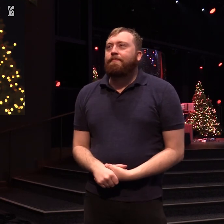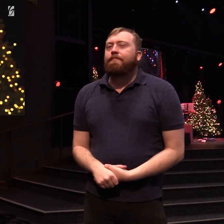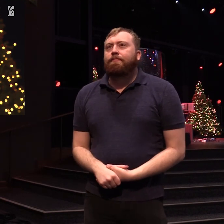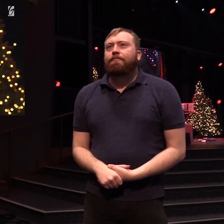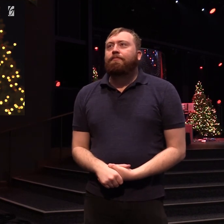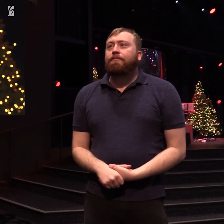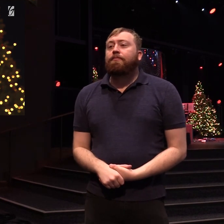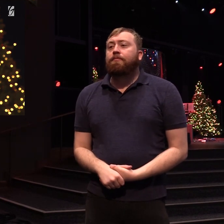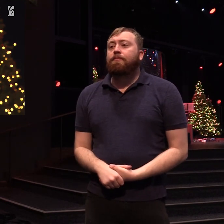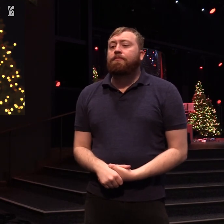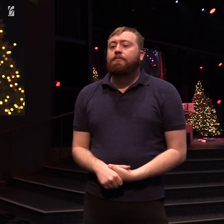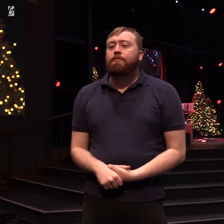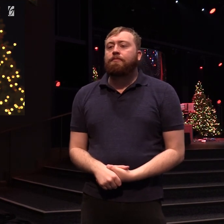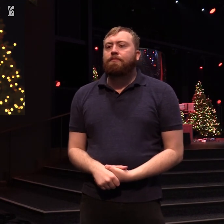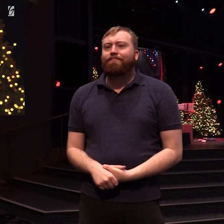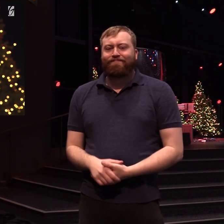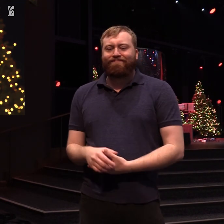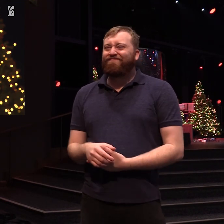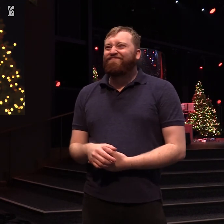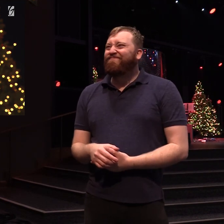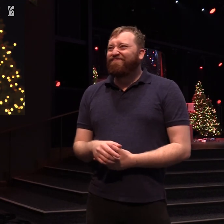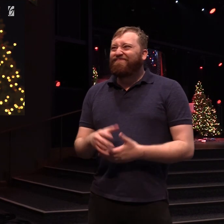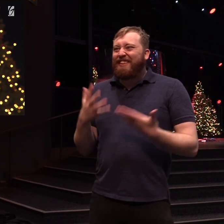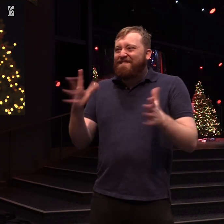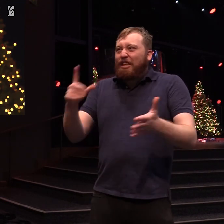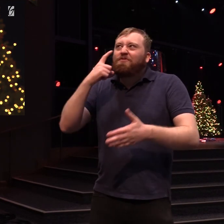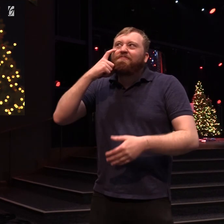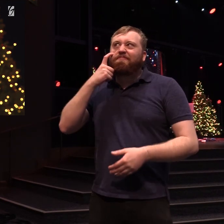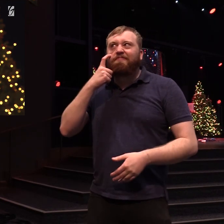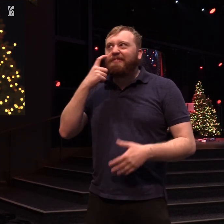With my own eyes, I have seen your salvation,